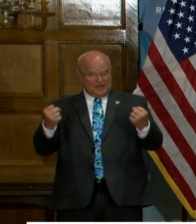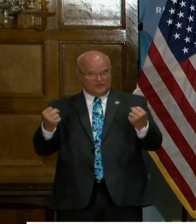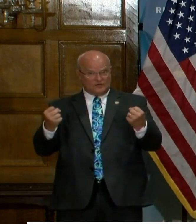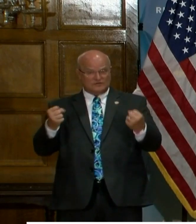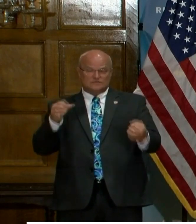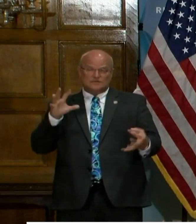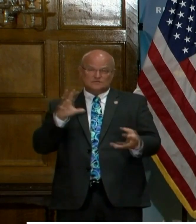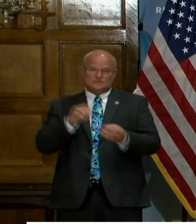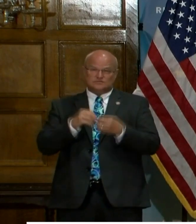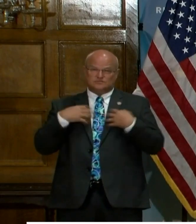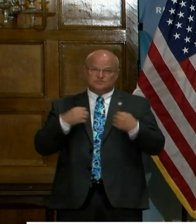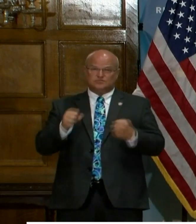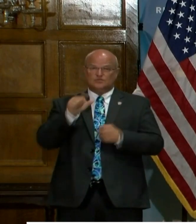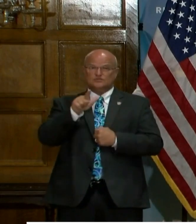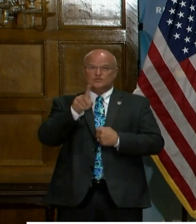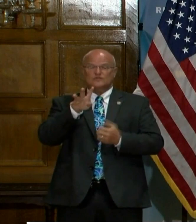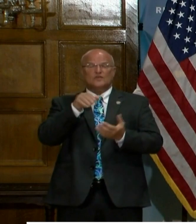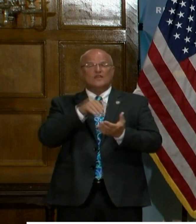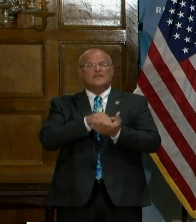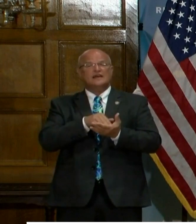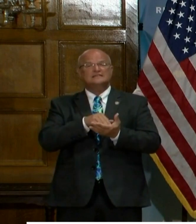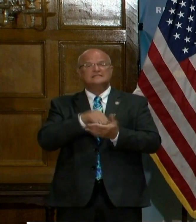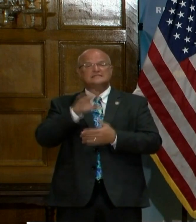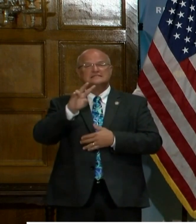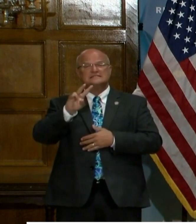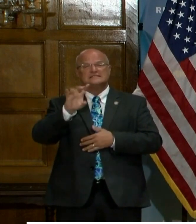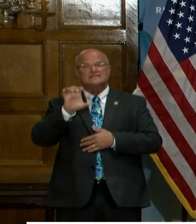brings our total recovered to